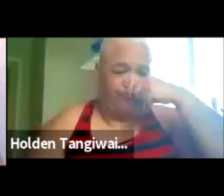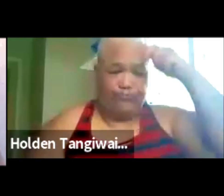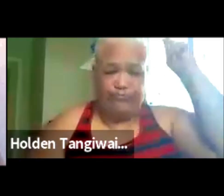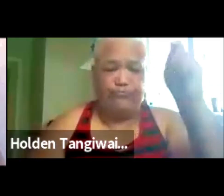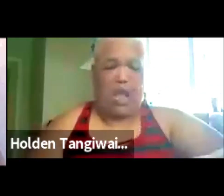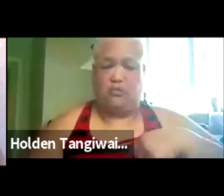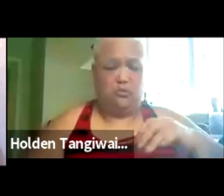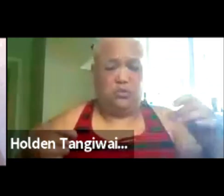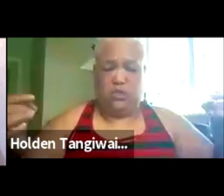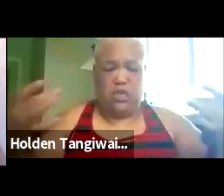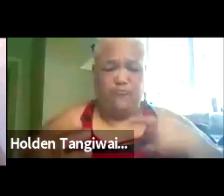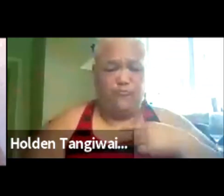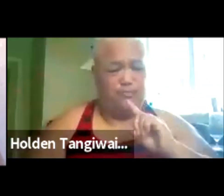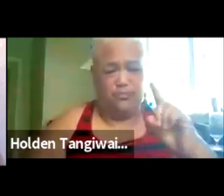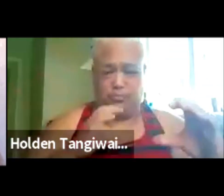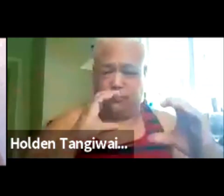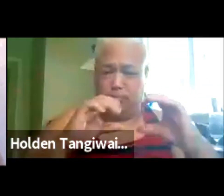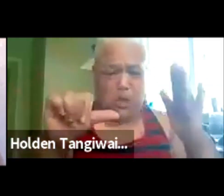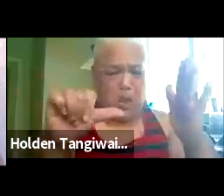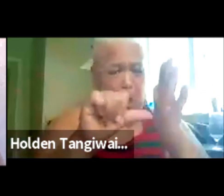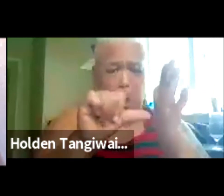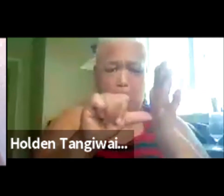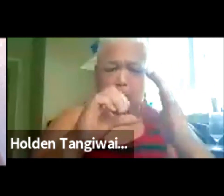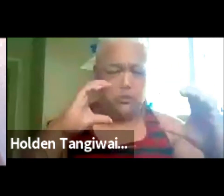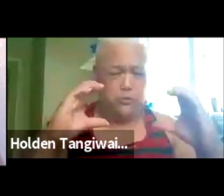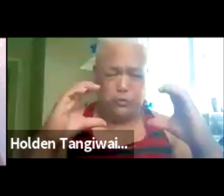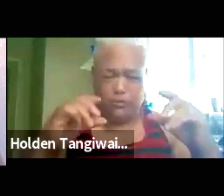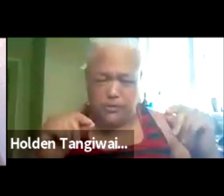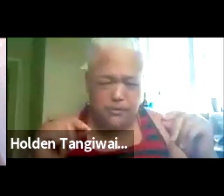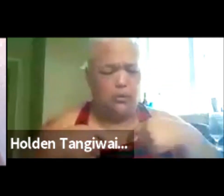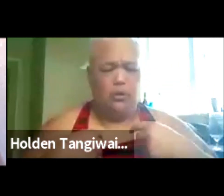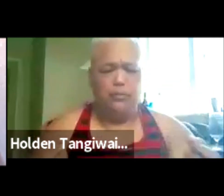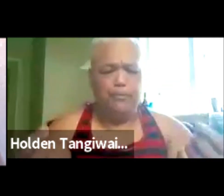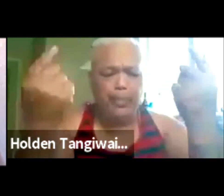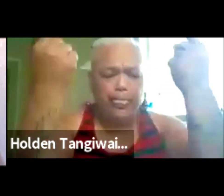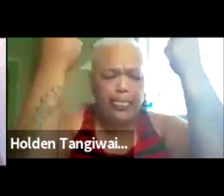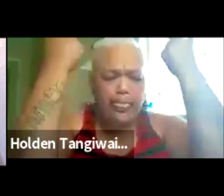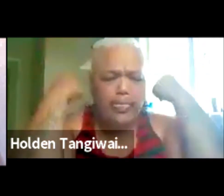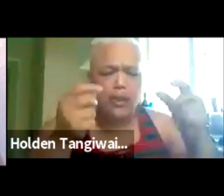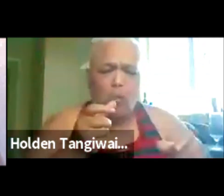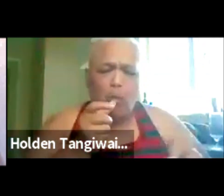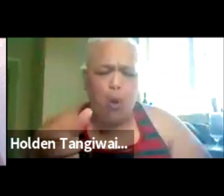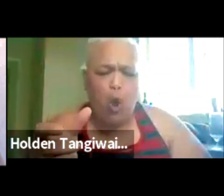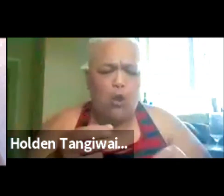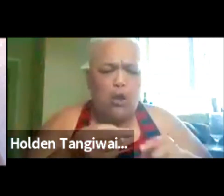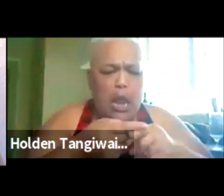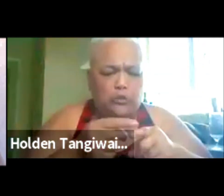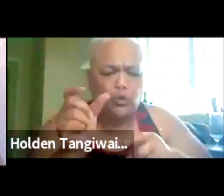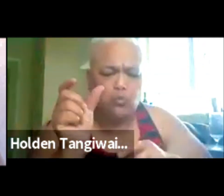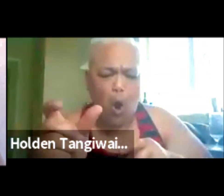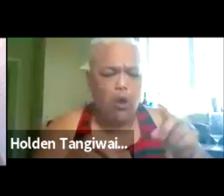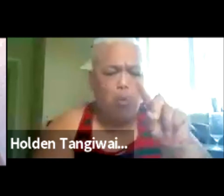meantime, I'm still not happy that I didn't get a response. I had to take that courage and be able to navigate, through